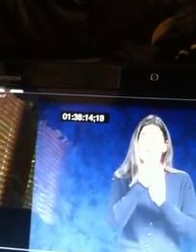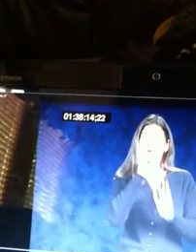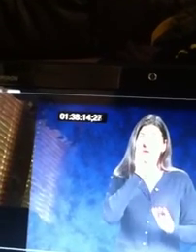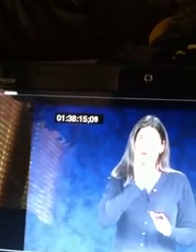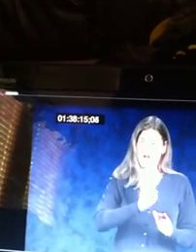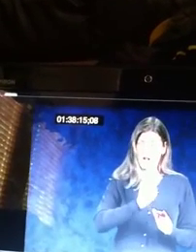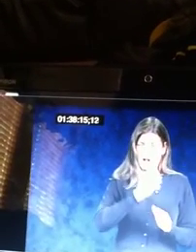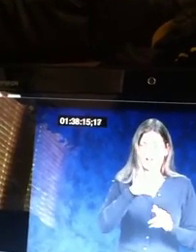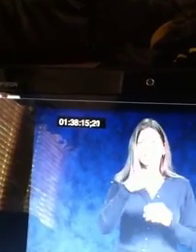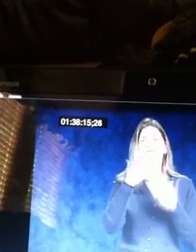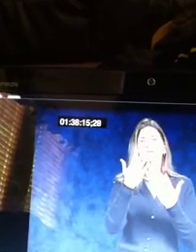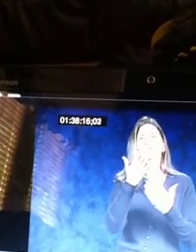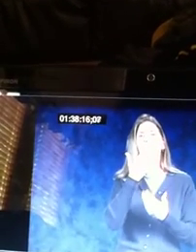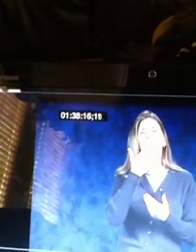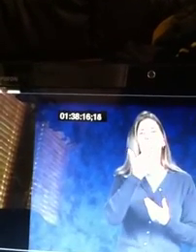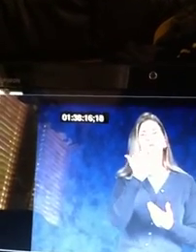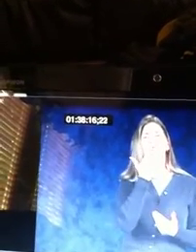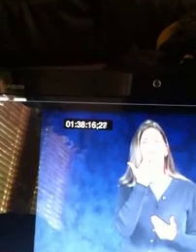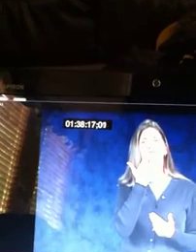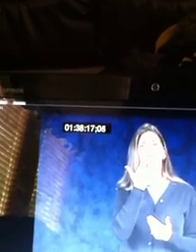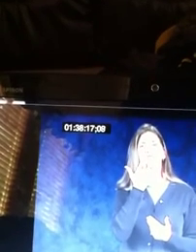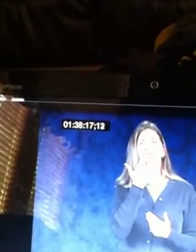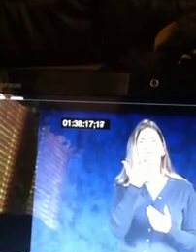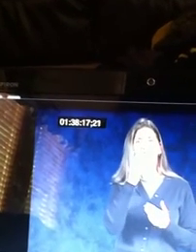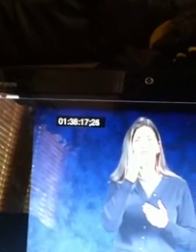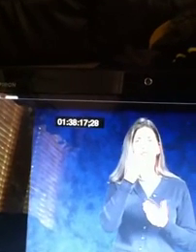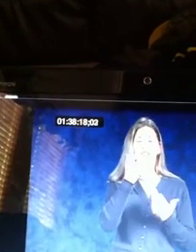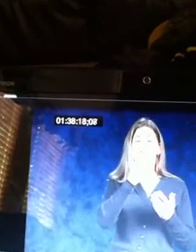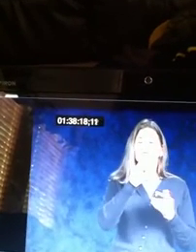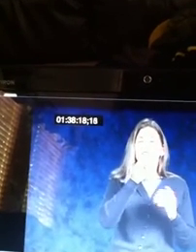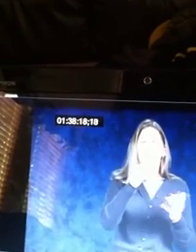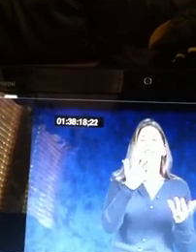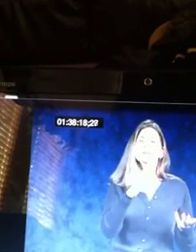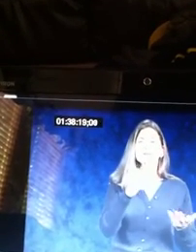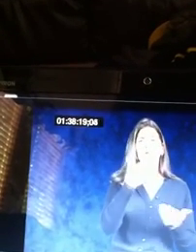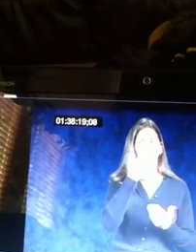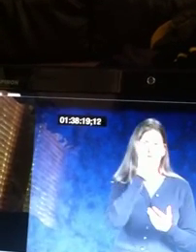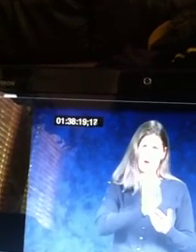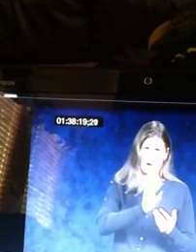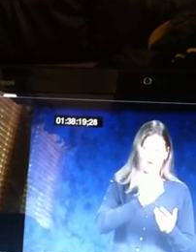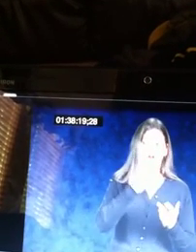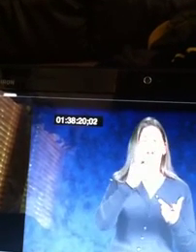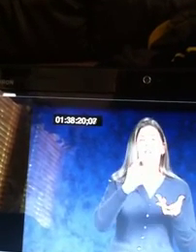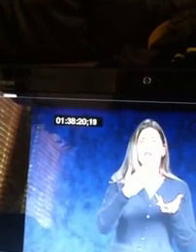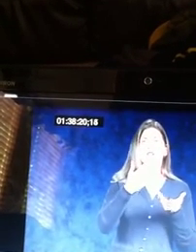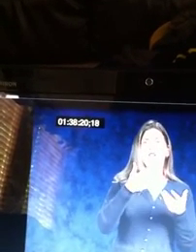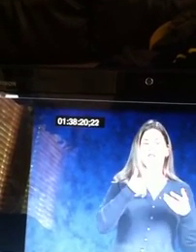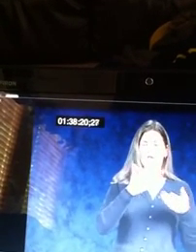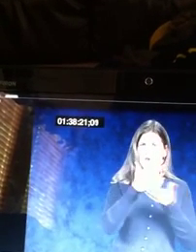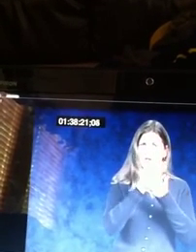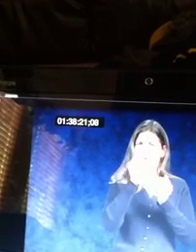saute them so they get brown. And this is so it adds a lot of flavor to the onions, it caramelizes them.